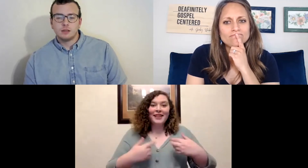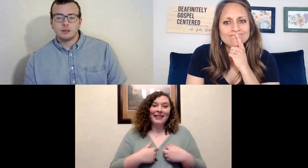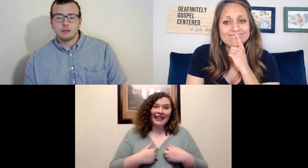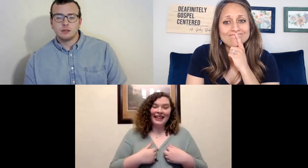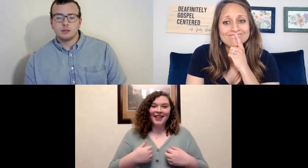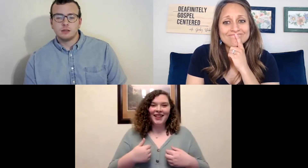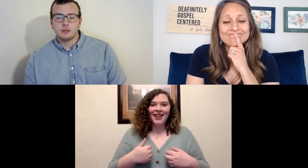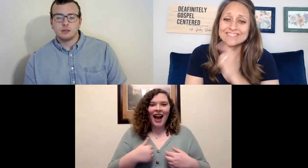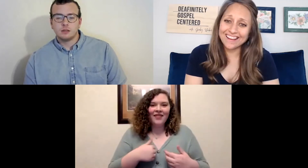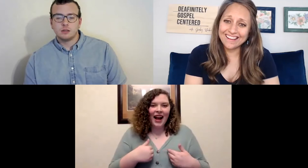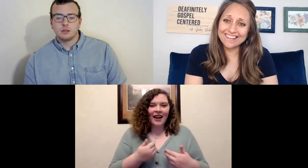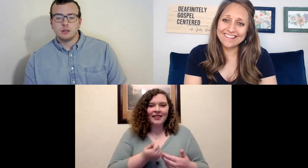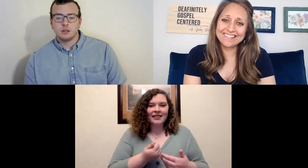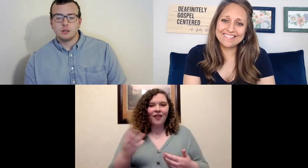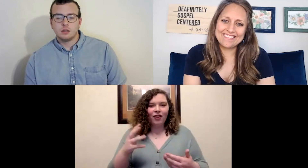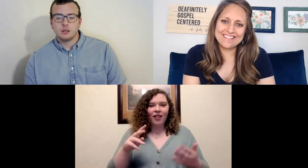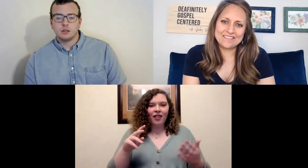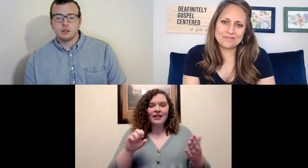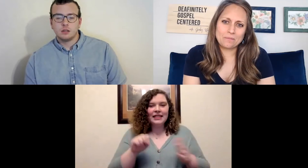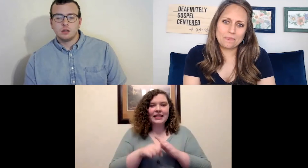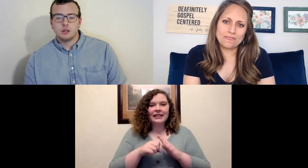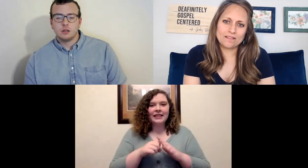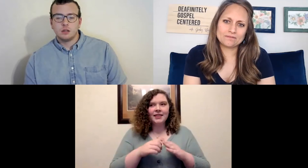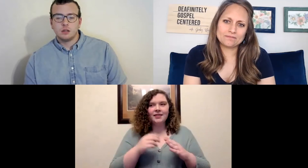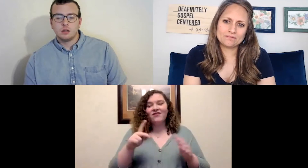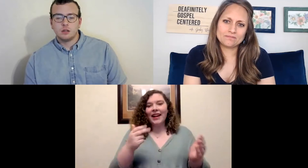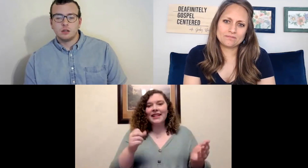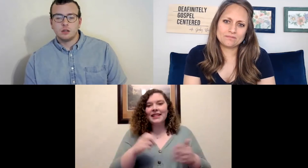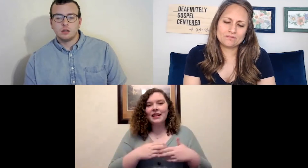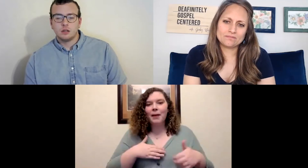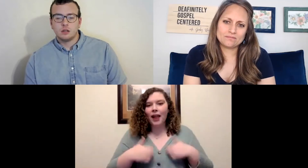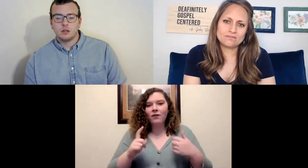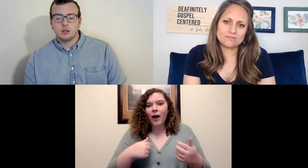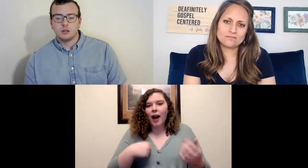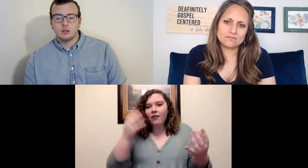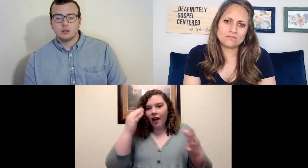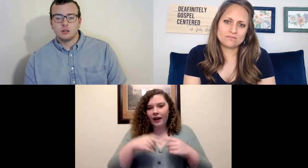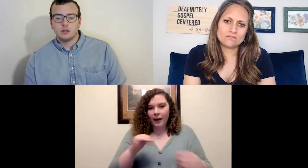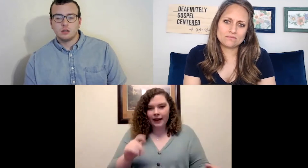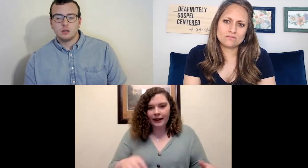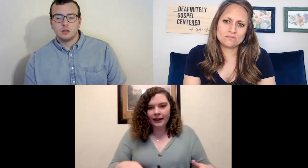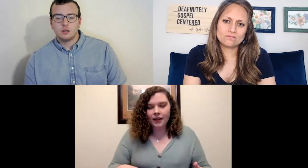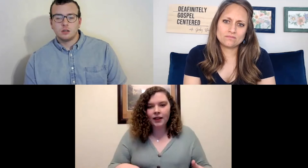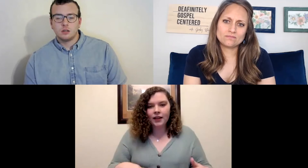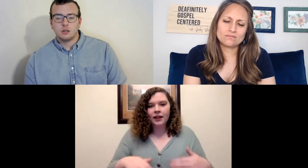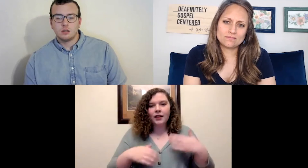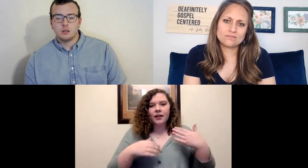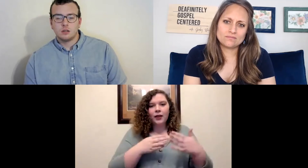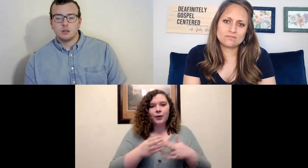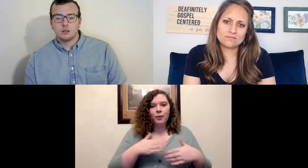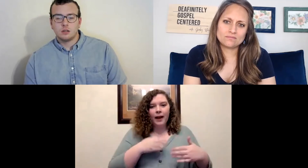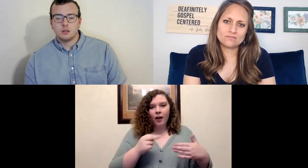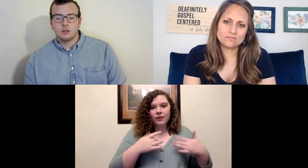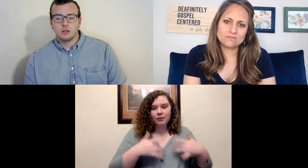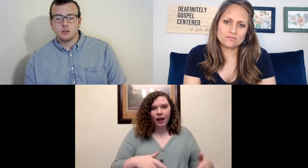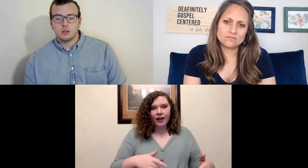better looking back. So, especially for me, I have had several seasons in my life where I've